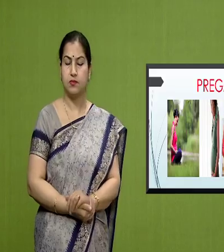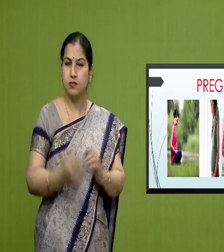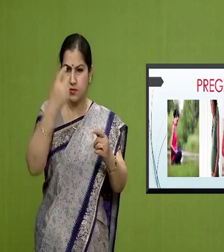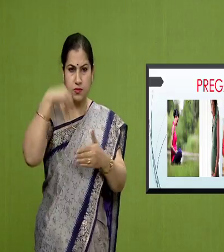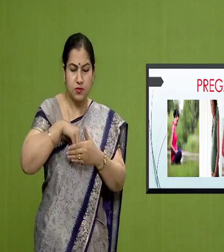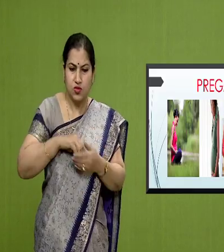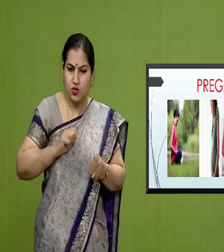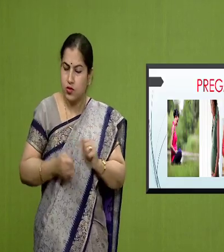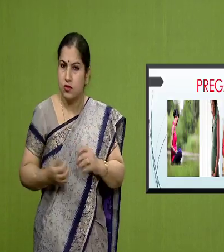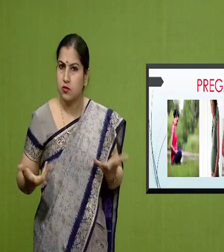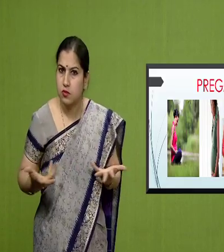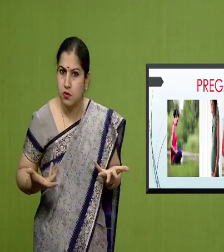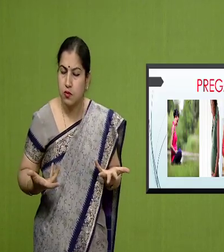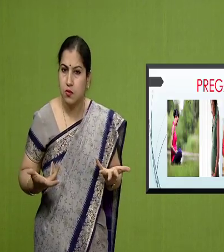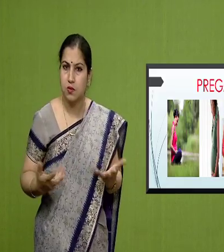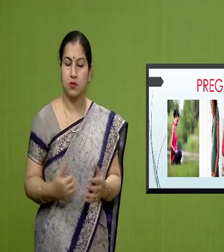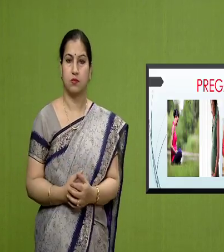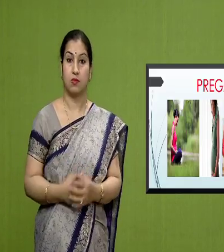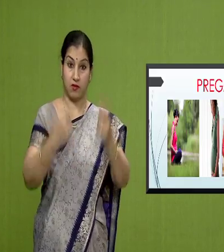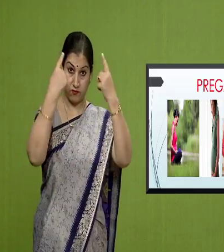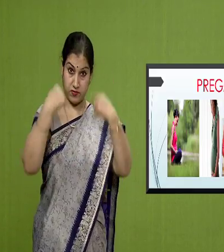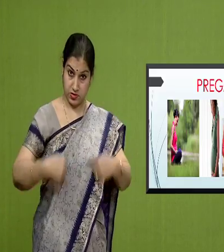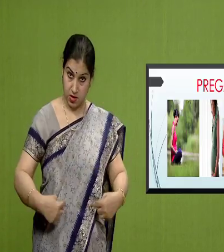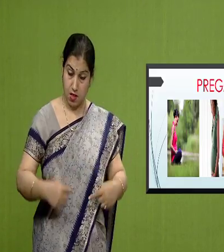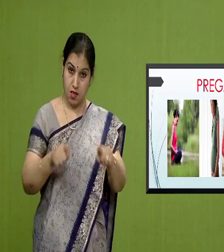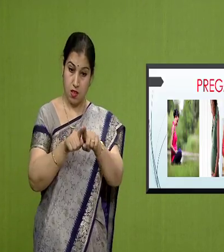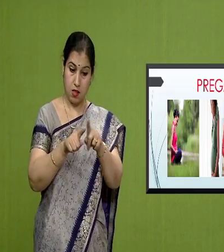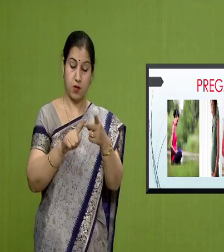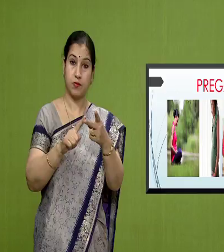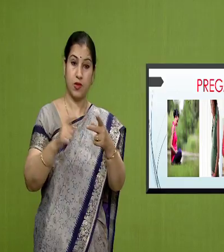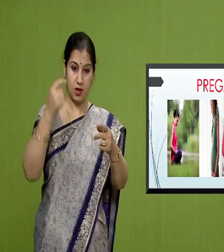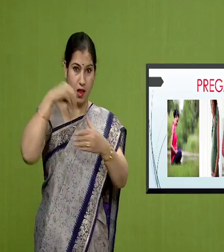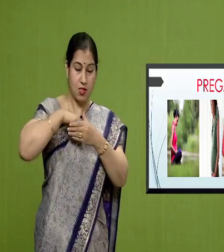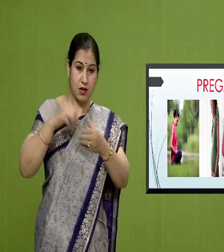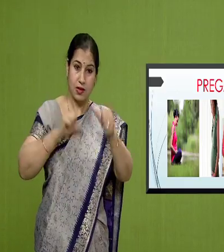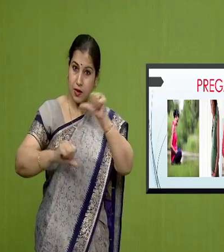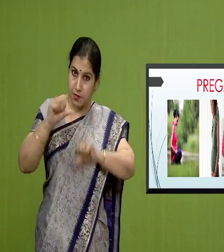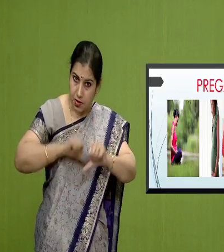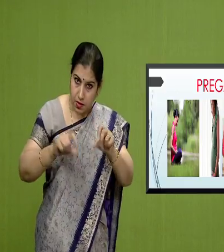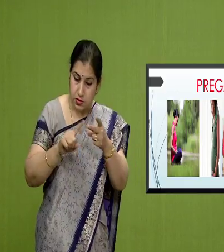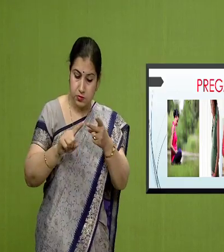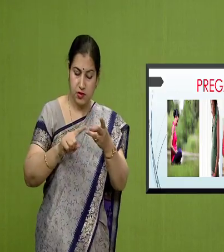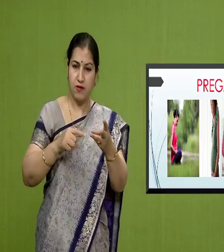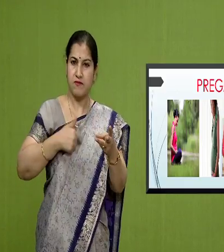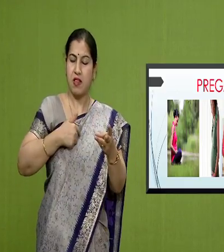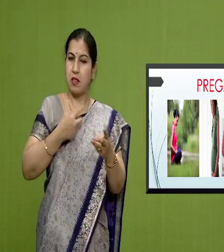Changes occur at physical, hormonal, and emotional